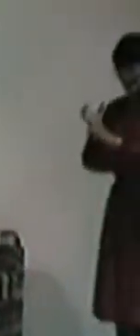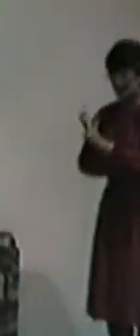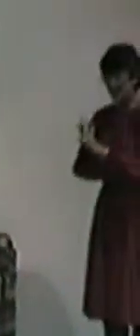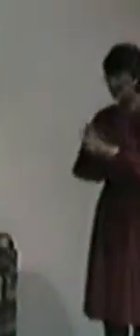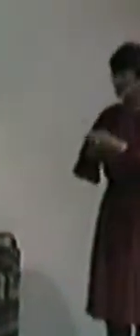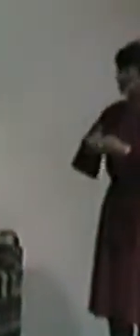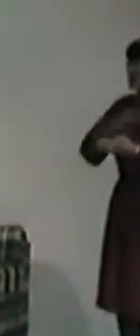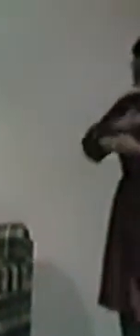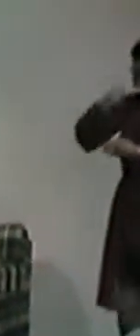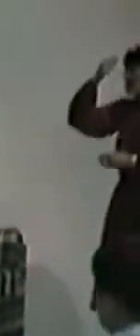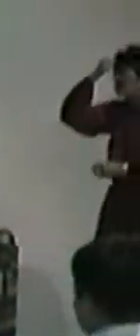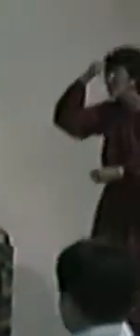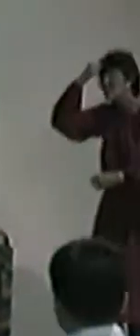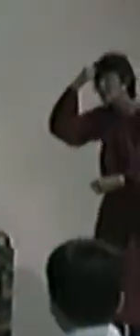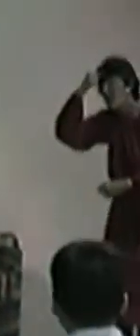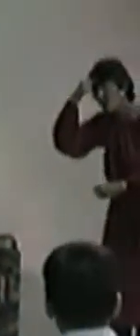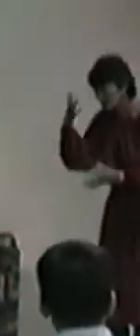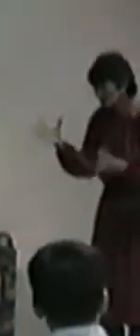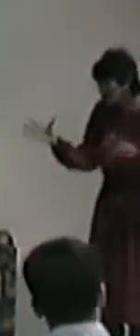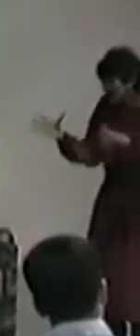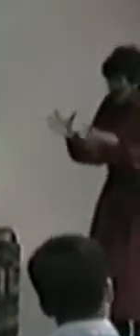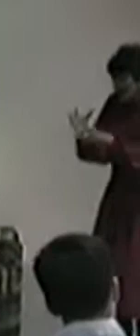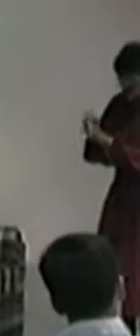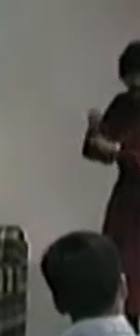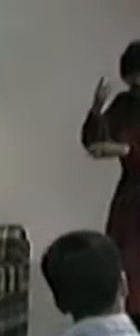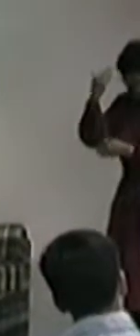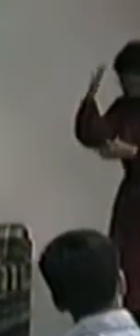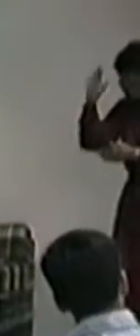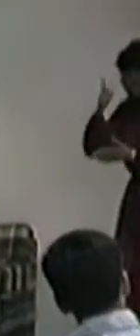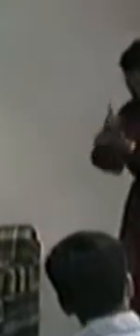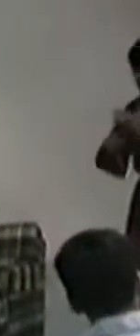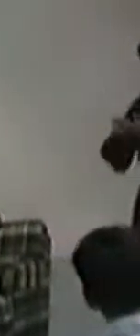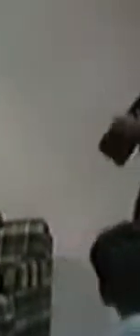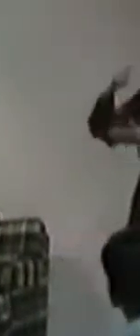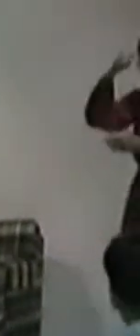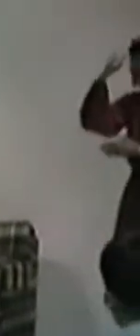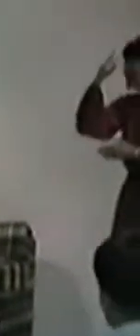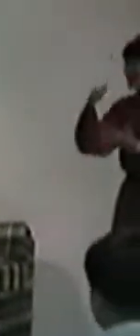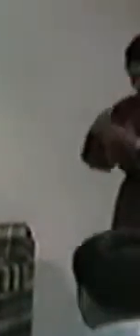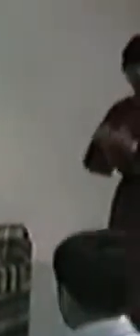together. I don't know what I'm thinking, and I don't have anything to think with you.